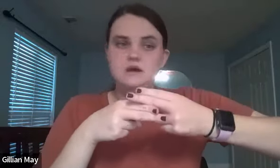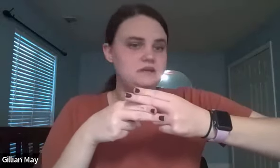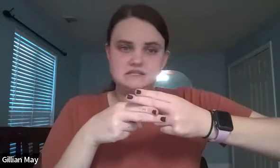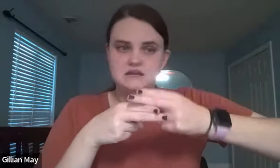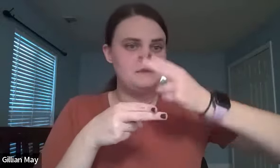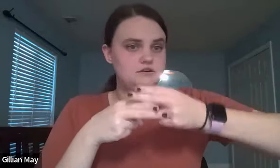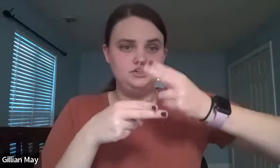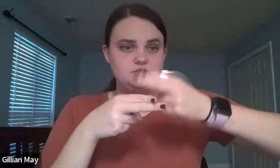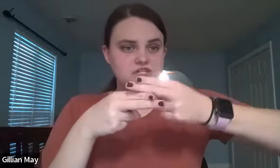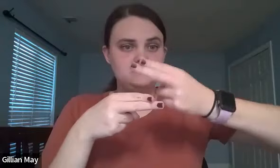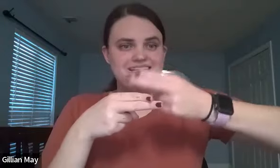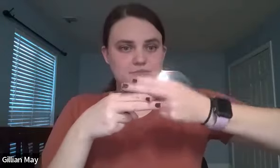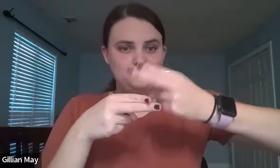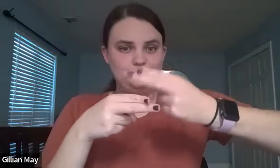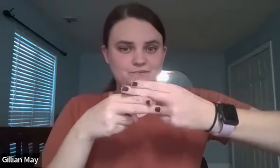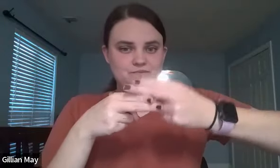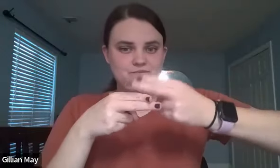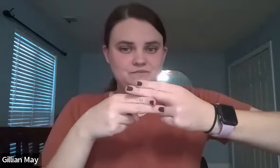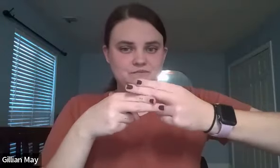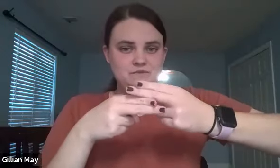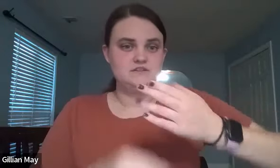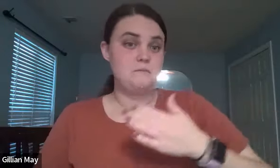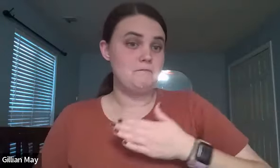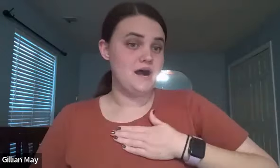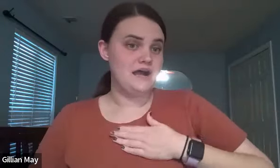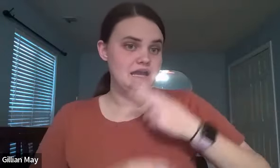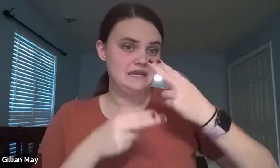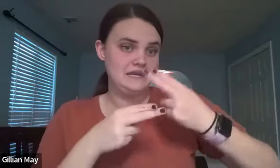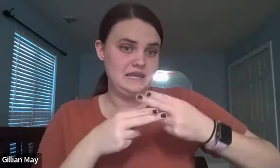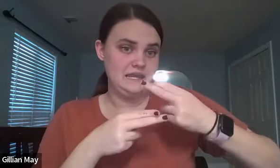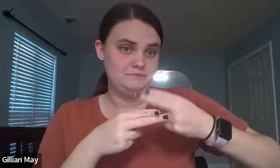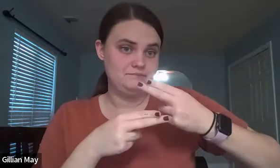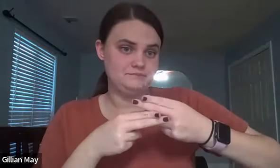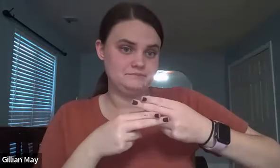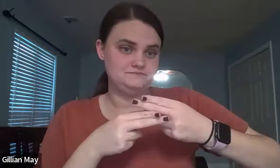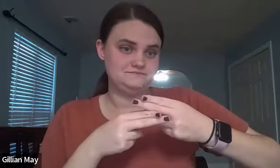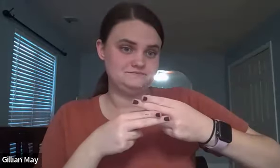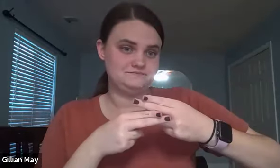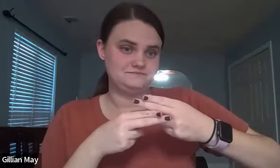top. It does not matter. You just make sure they tap. So my name.